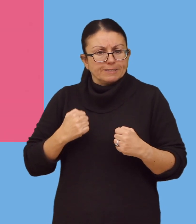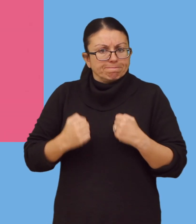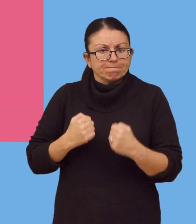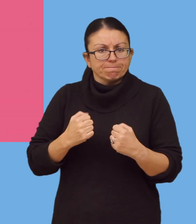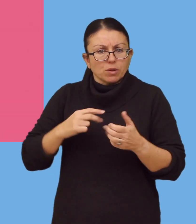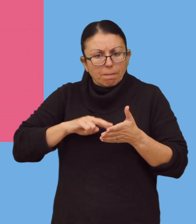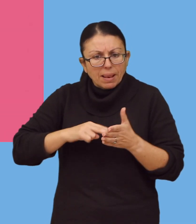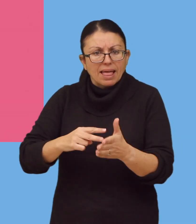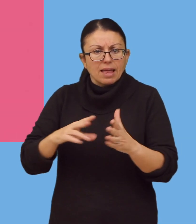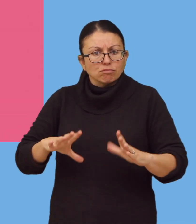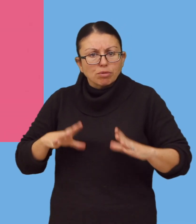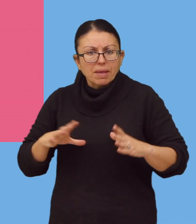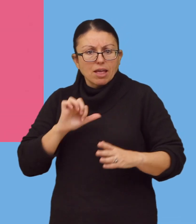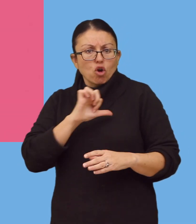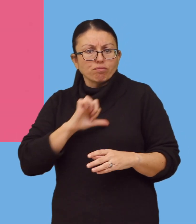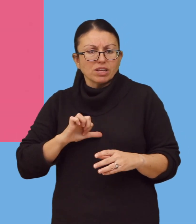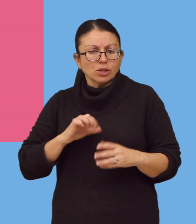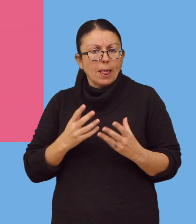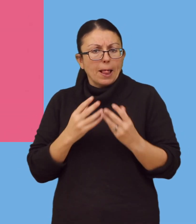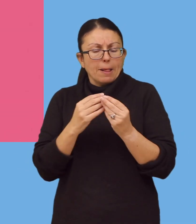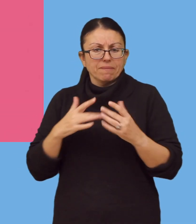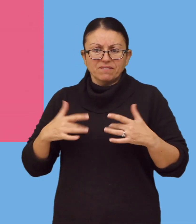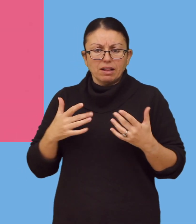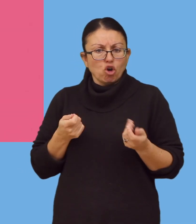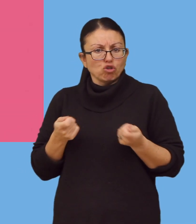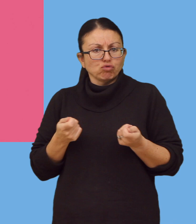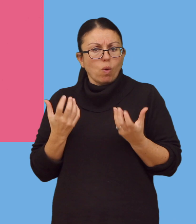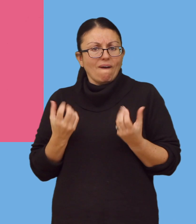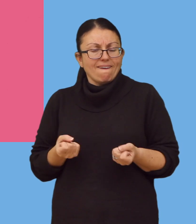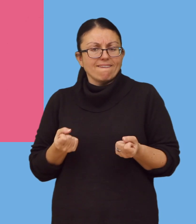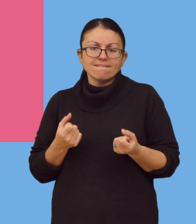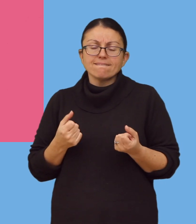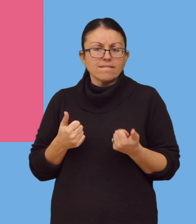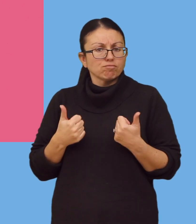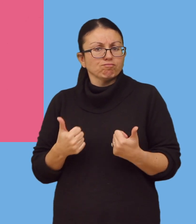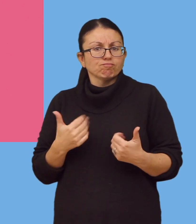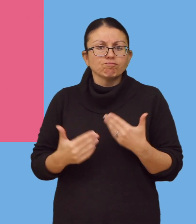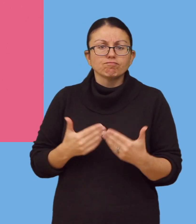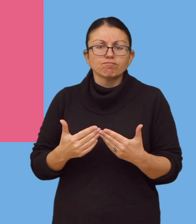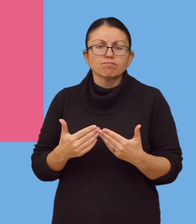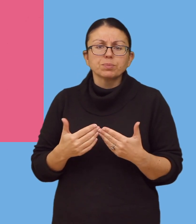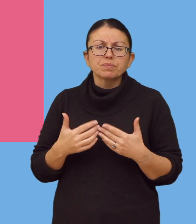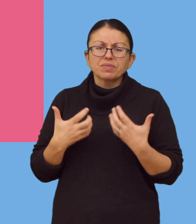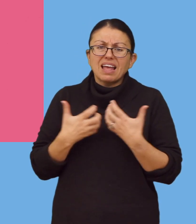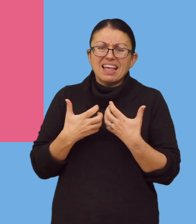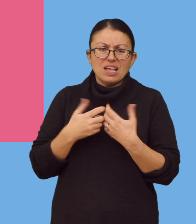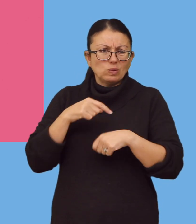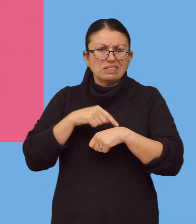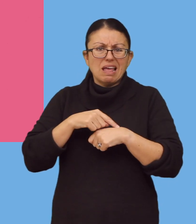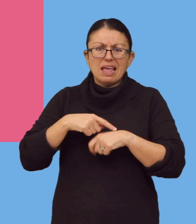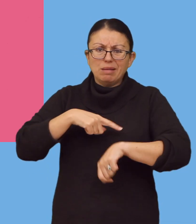It is normal to be very tired after an operation. If you plan ahead, you'll be able to rest and heal better when you get home.